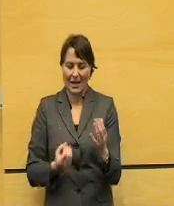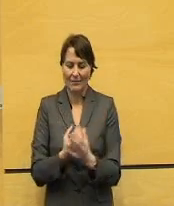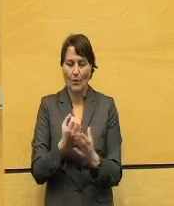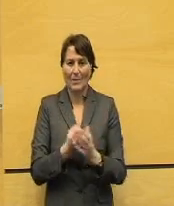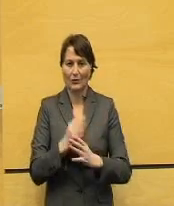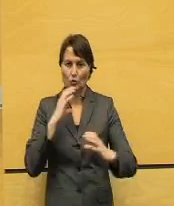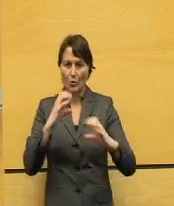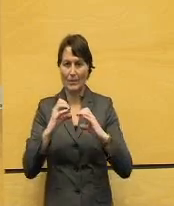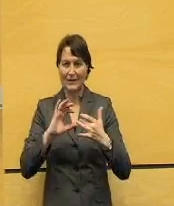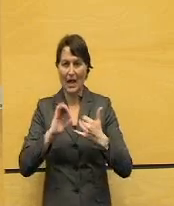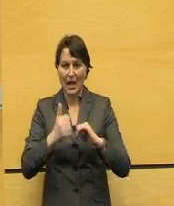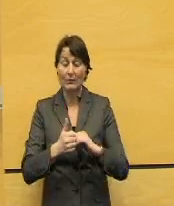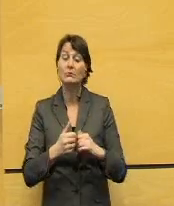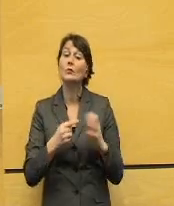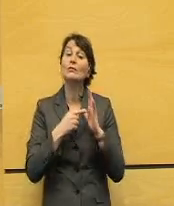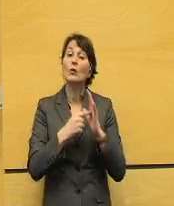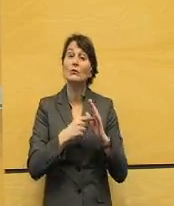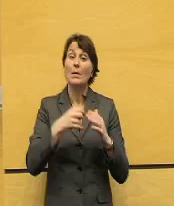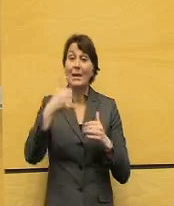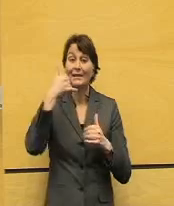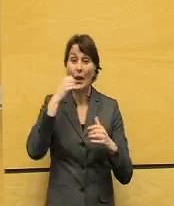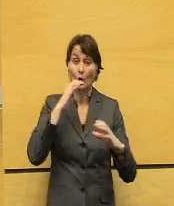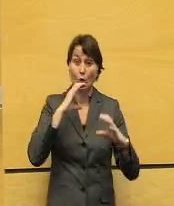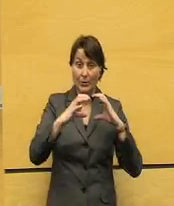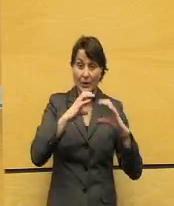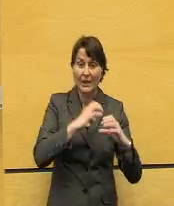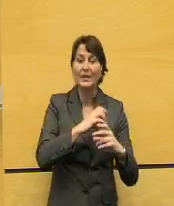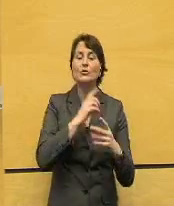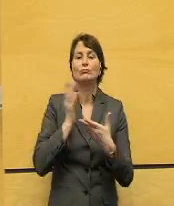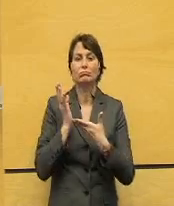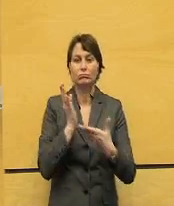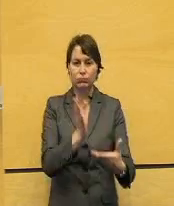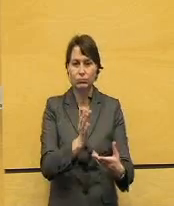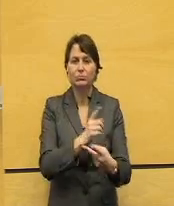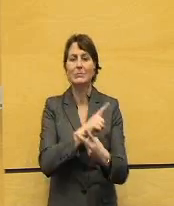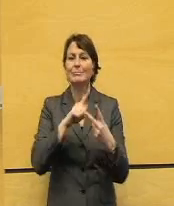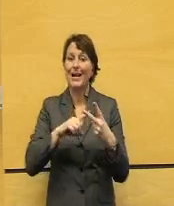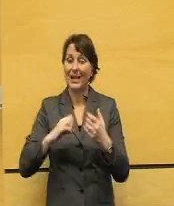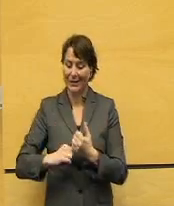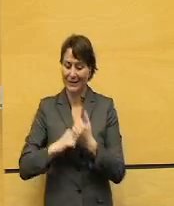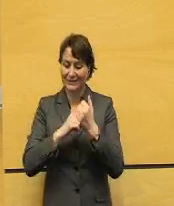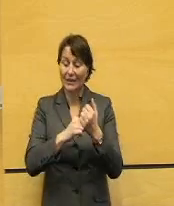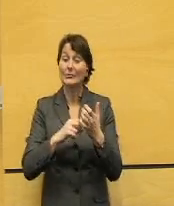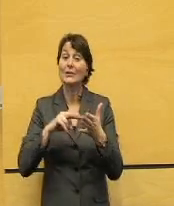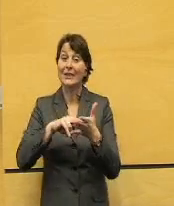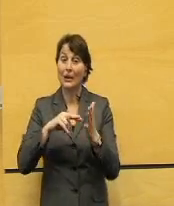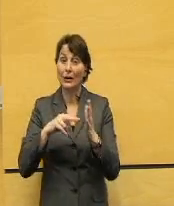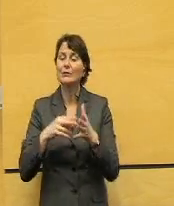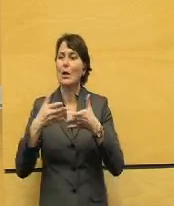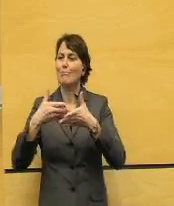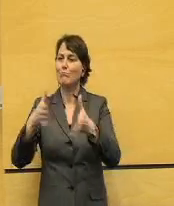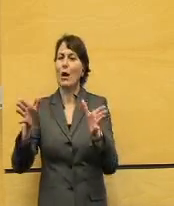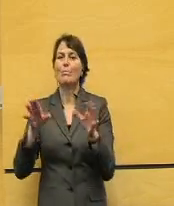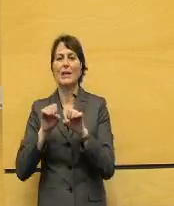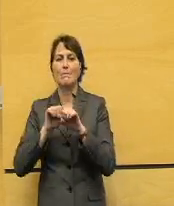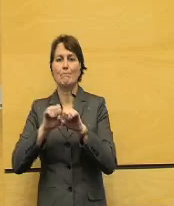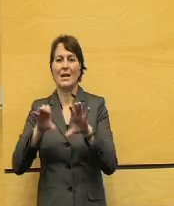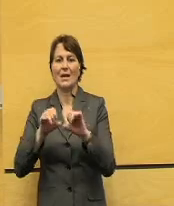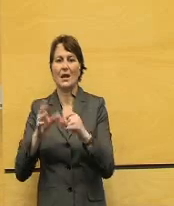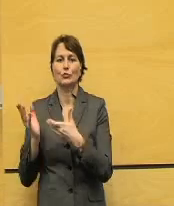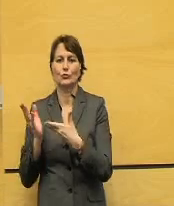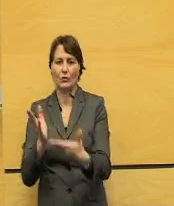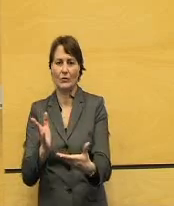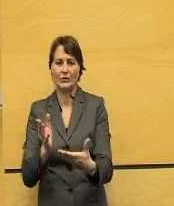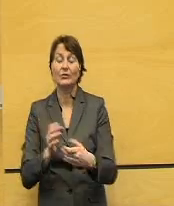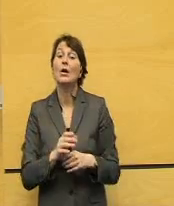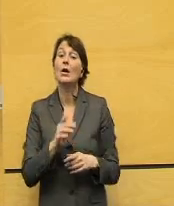communication, telecommunication services, assistive technology, and public media services for